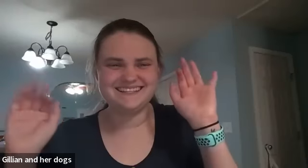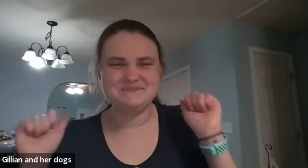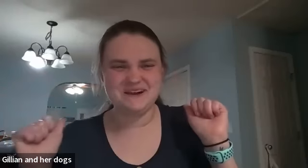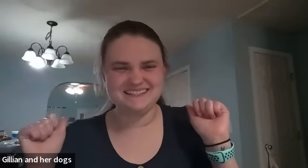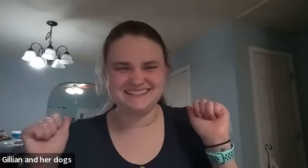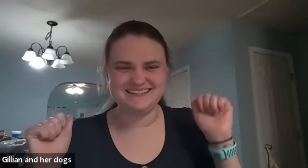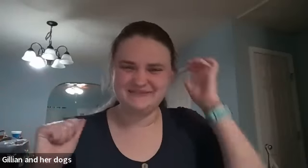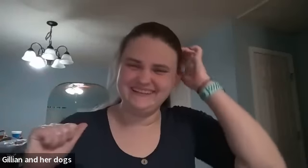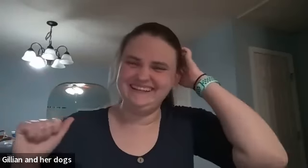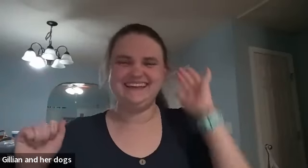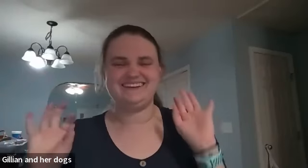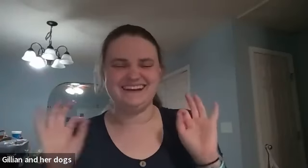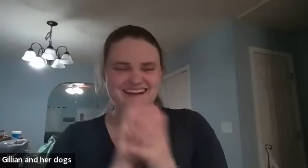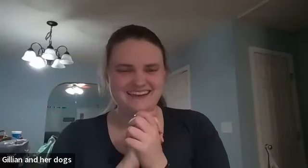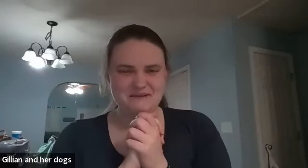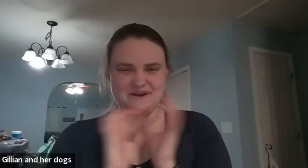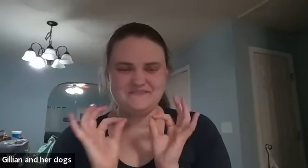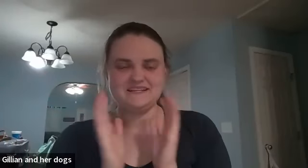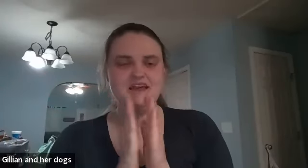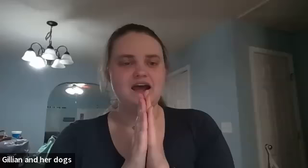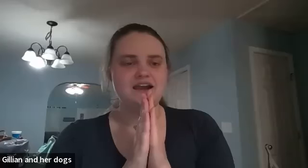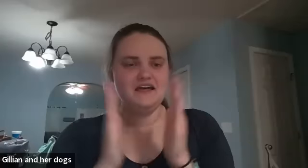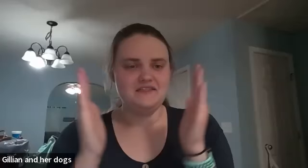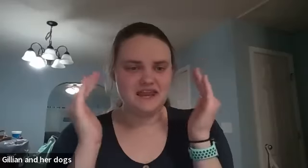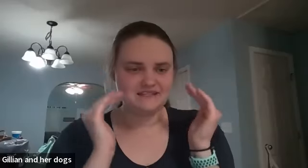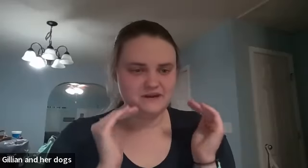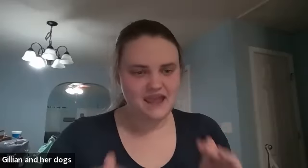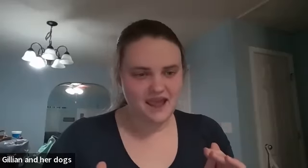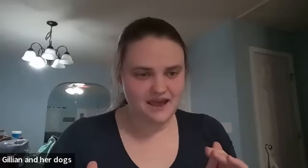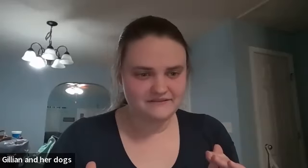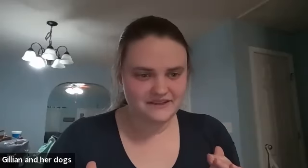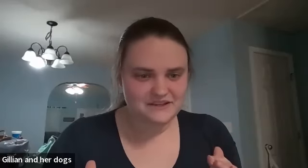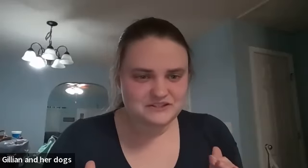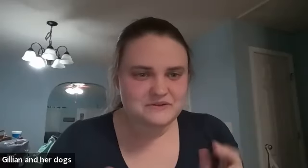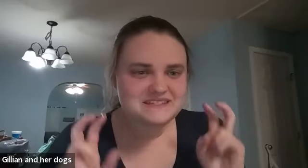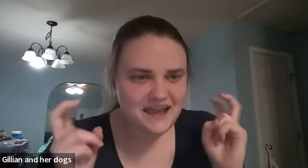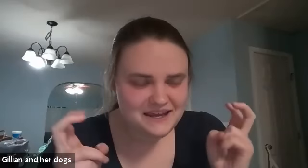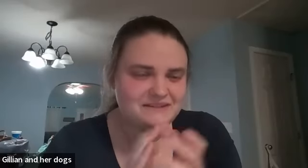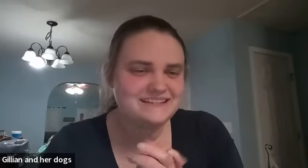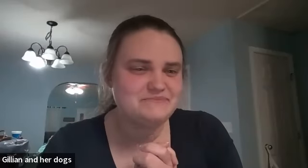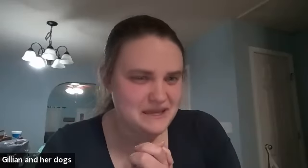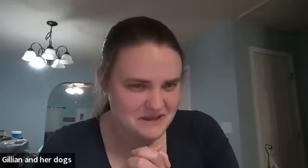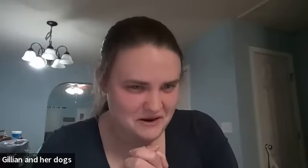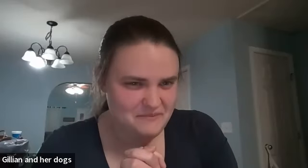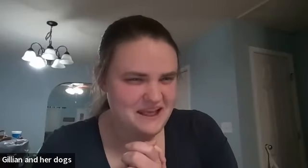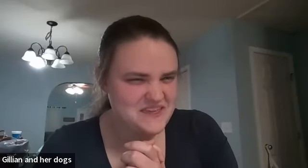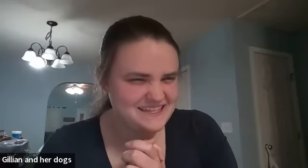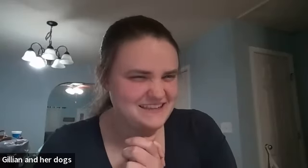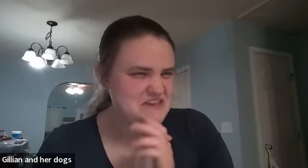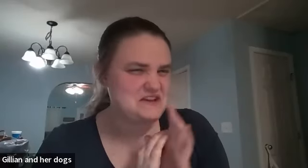Awesome. Awesome. Great. Okay, perfect. All right. The next one I have, so the title is Baby Girl, but I think your